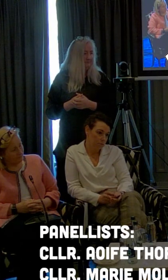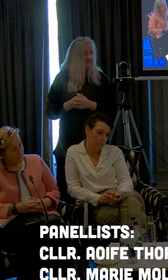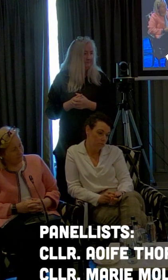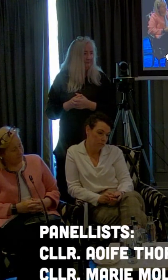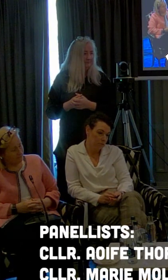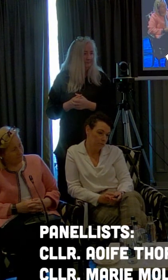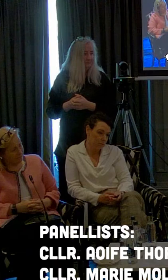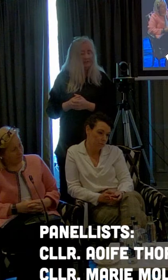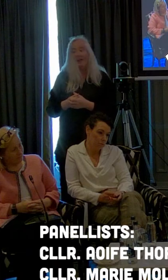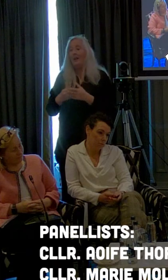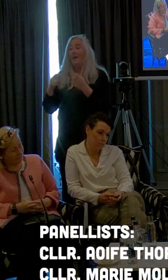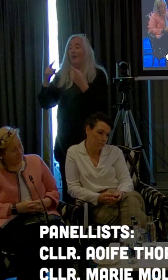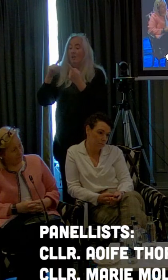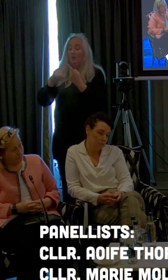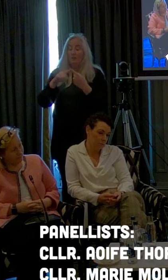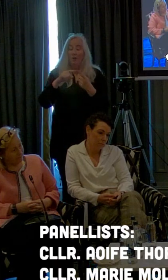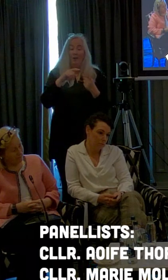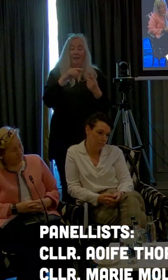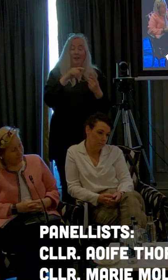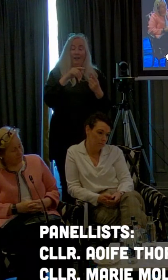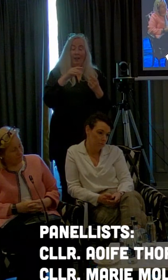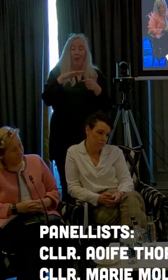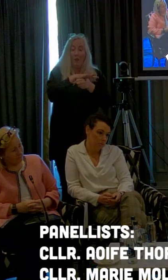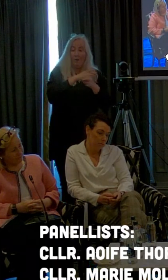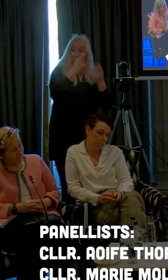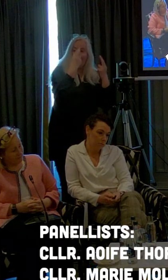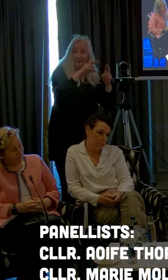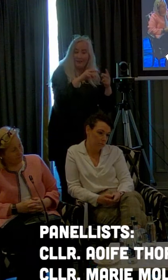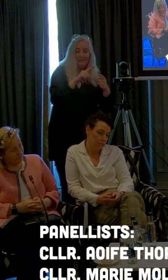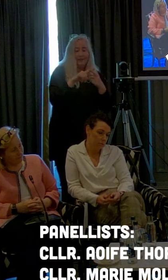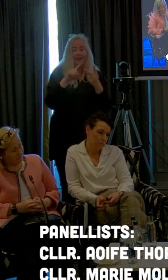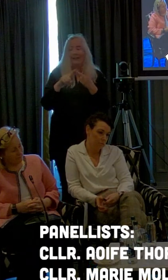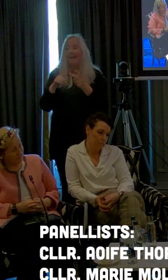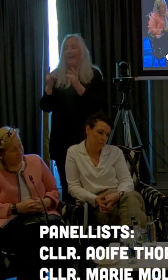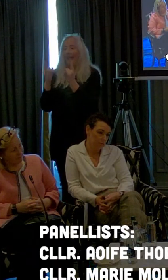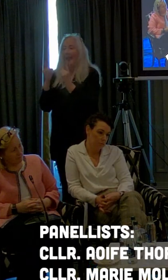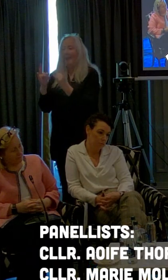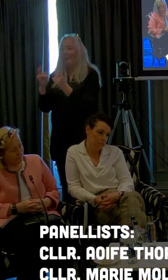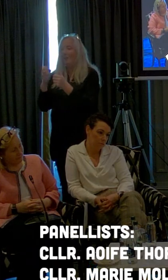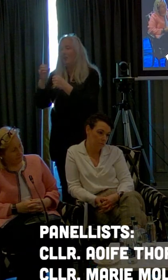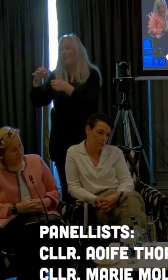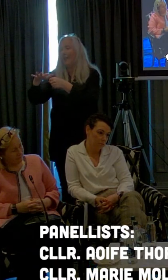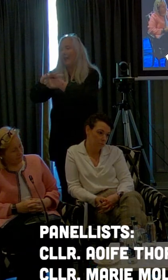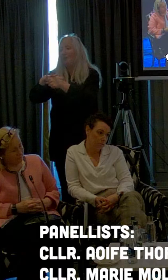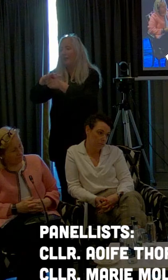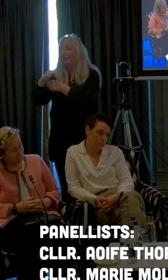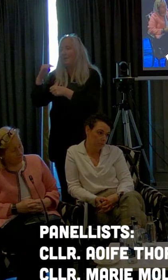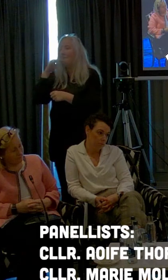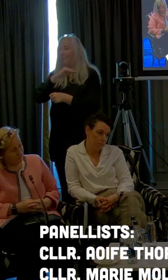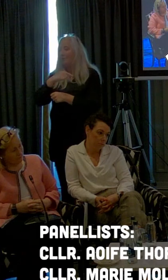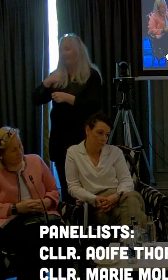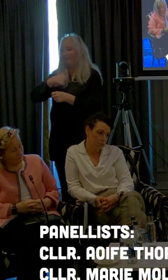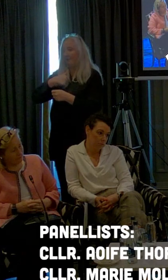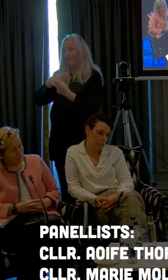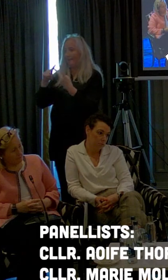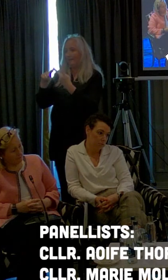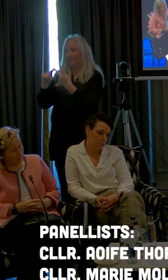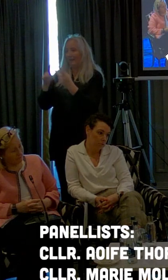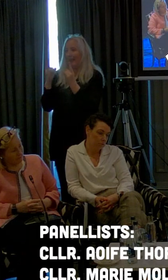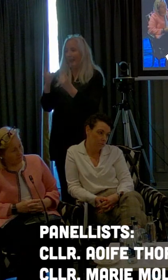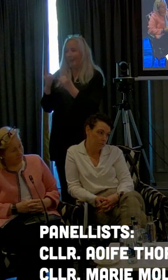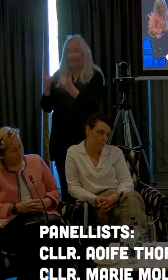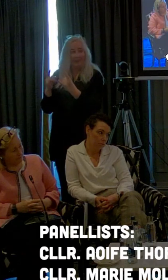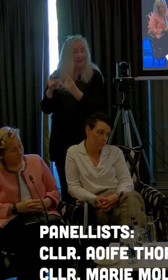mental health would be something I would work actively on throughout before. It's something that's very important to me. And it